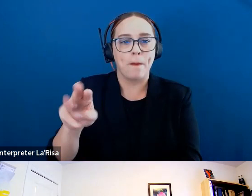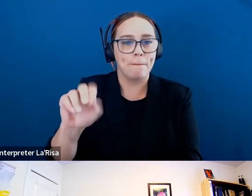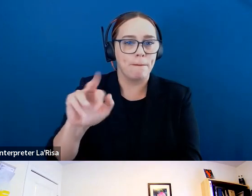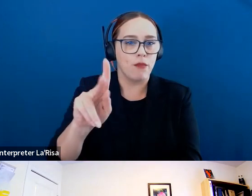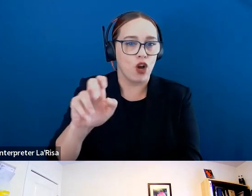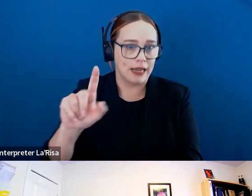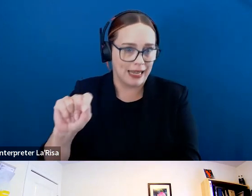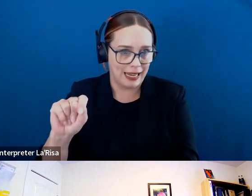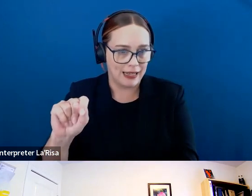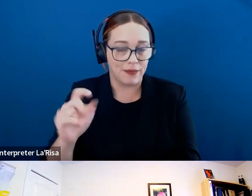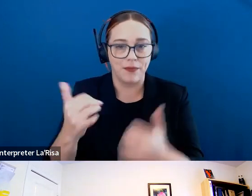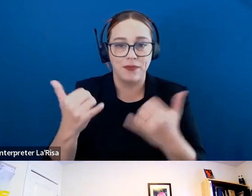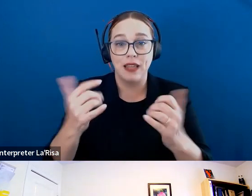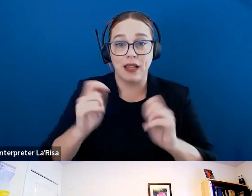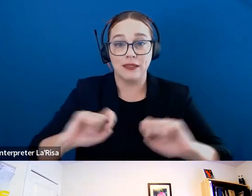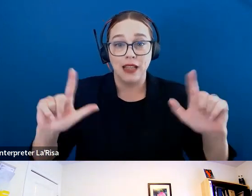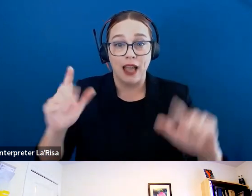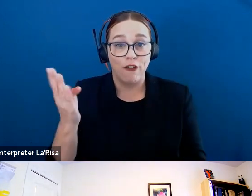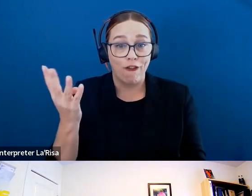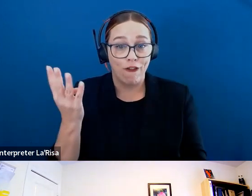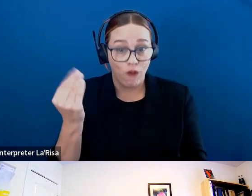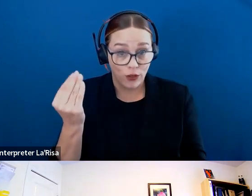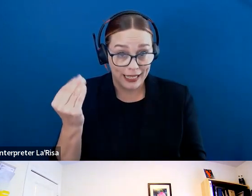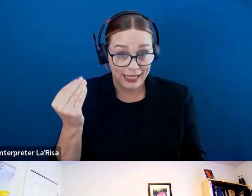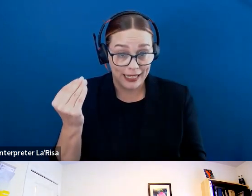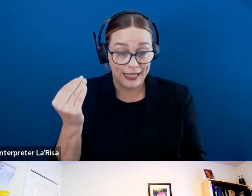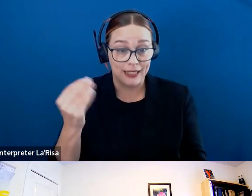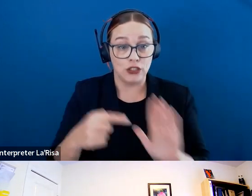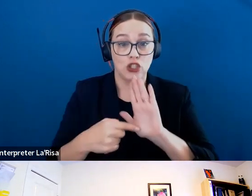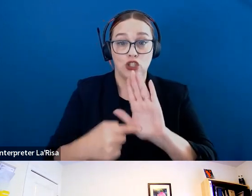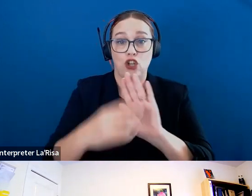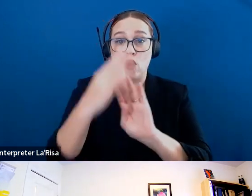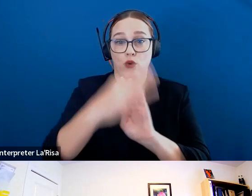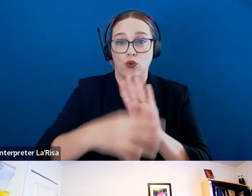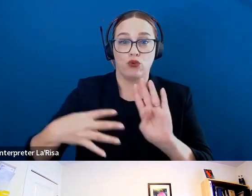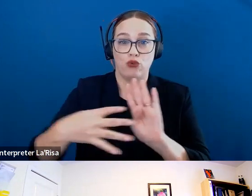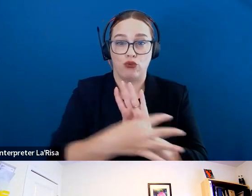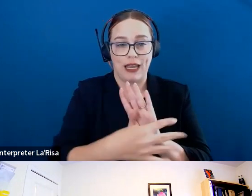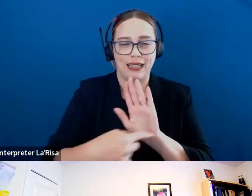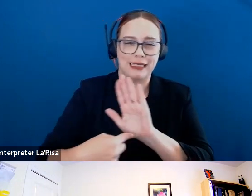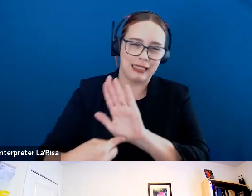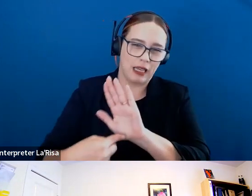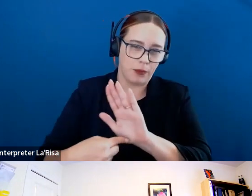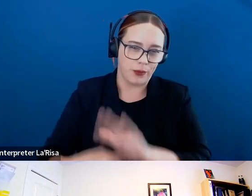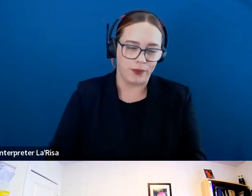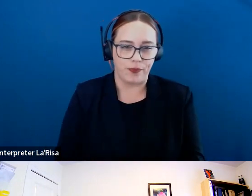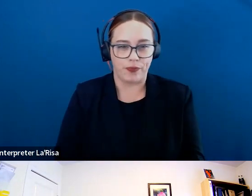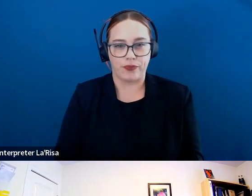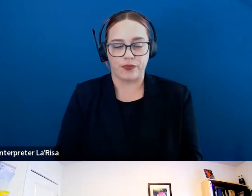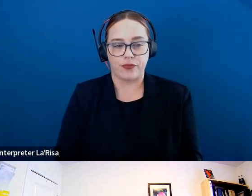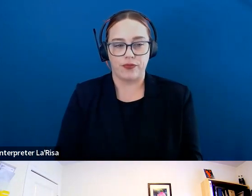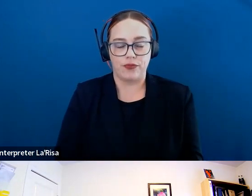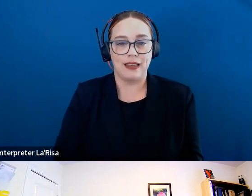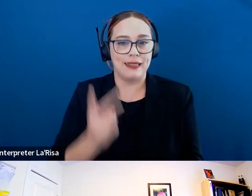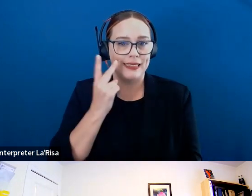grid. We're going to go through some examples of the sample CIL that we have in this grid and how this particular